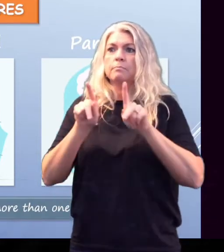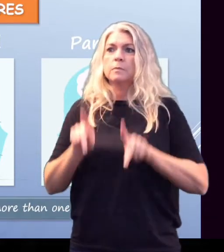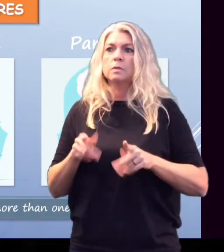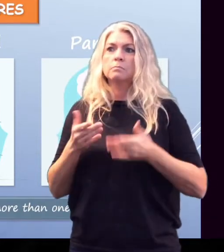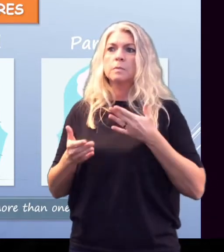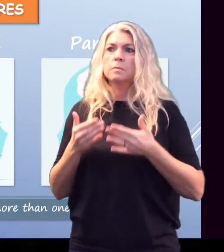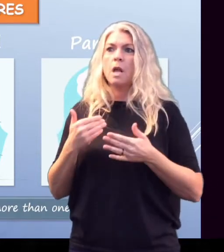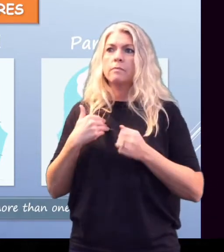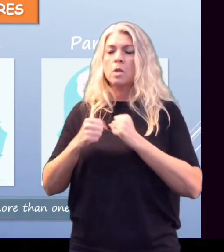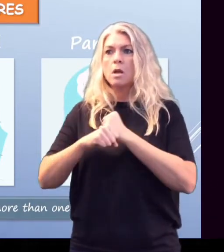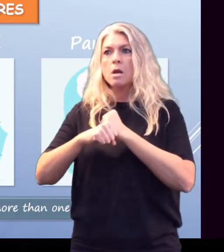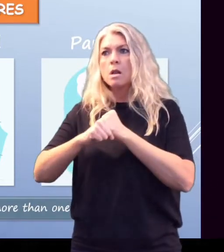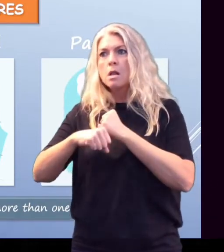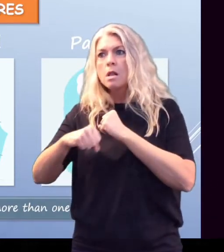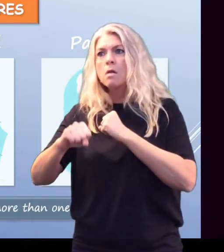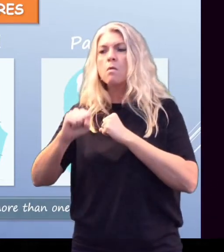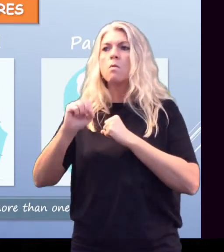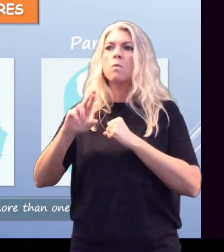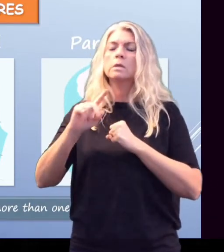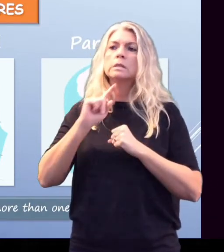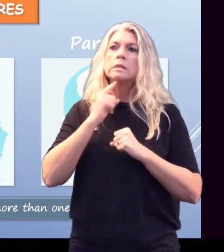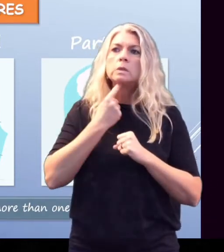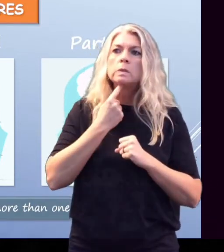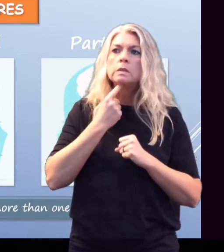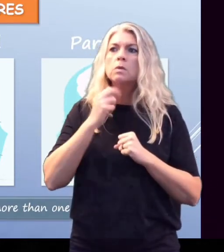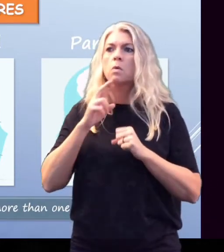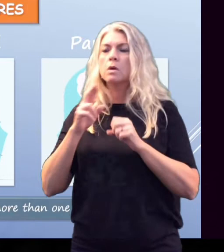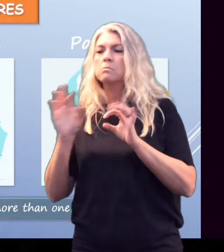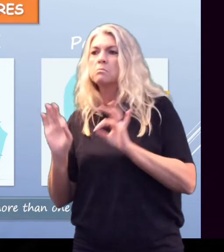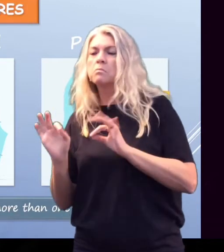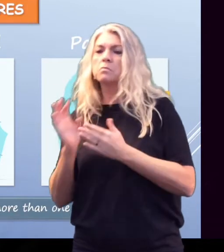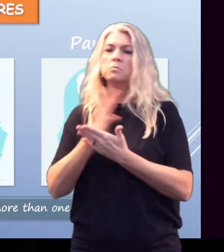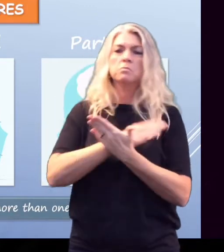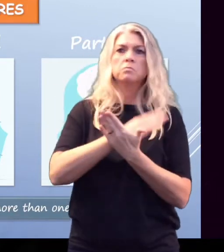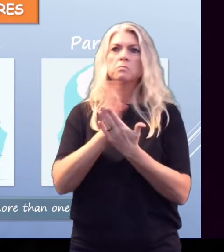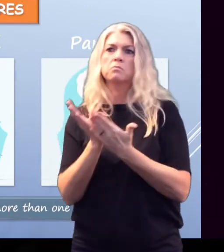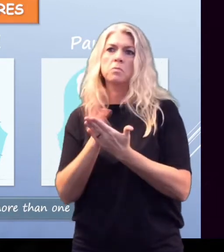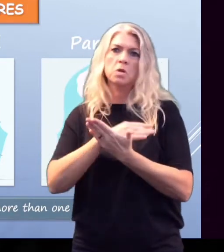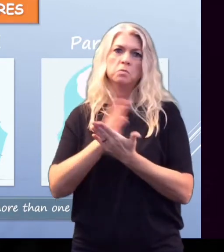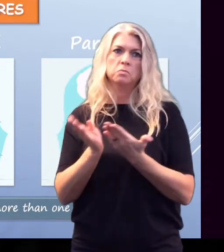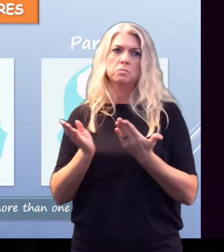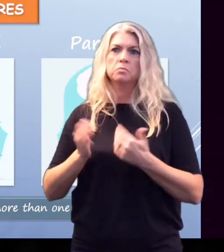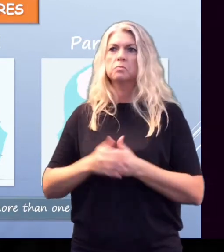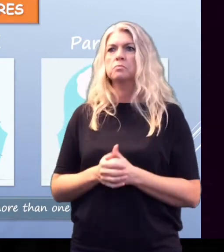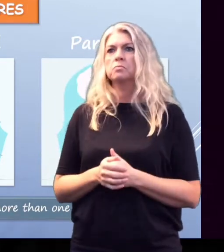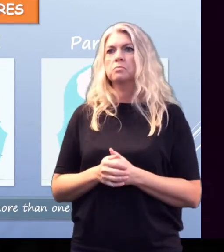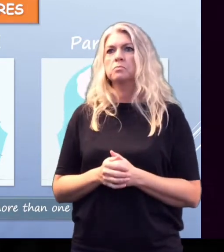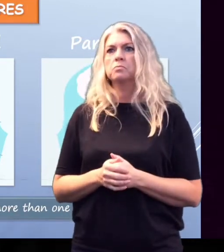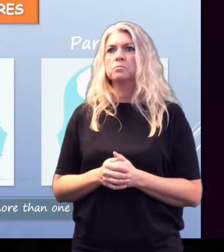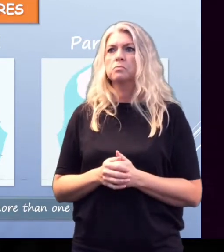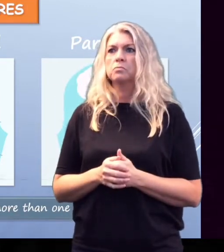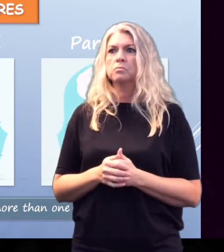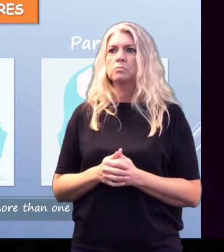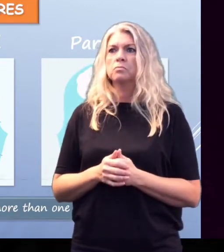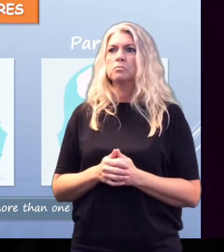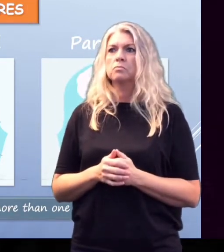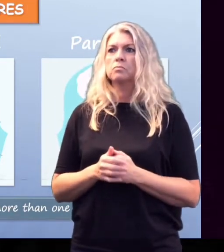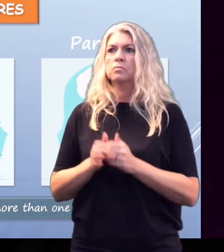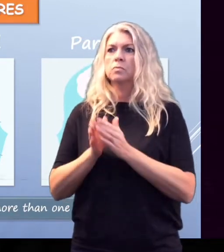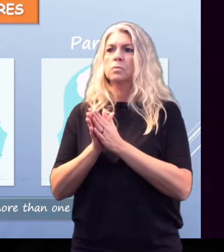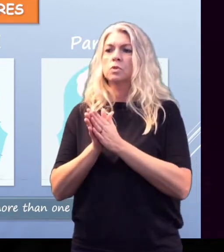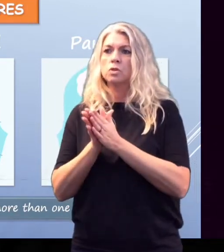seizure. Seizures can also vary in the same person in terms of length, frequency, and severity.